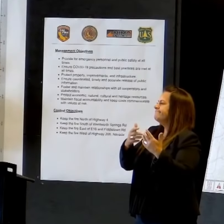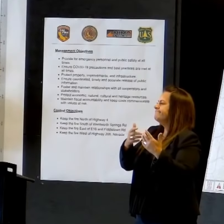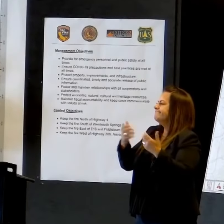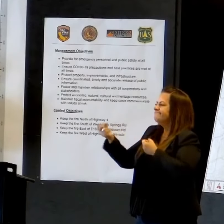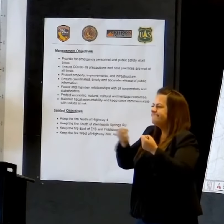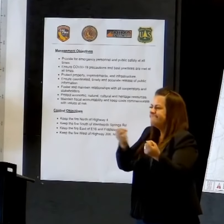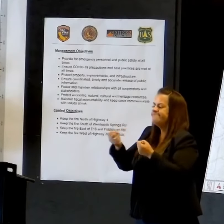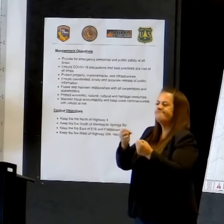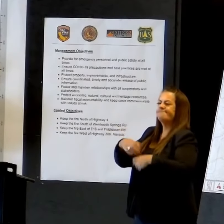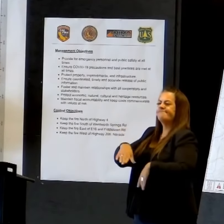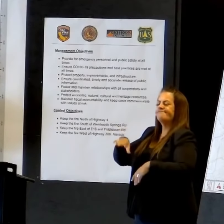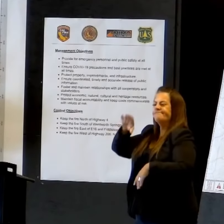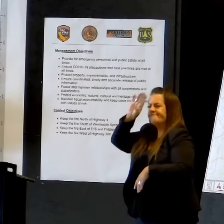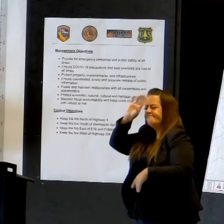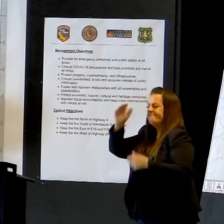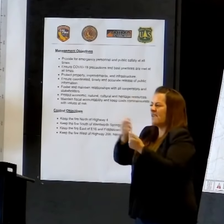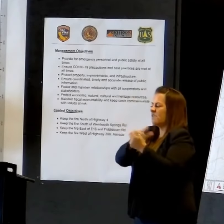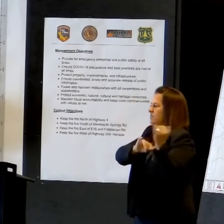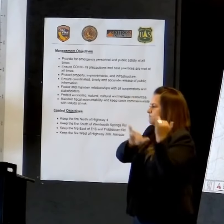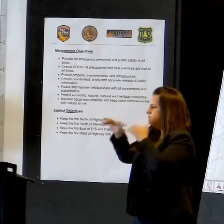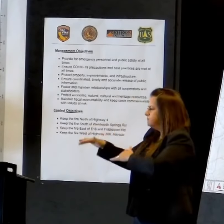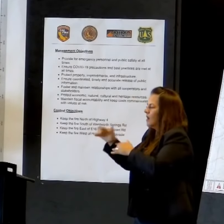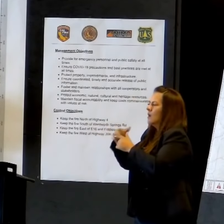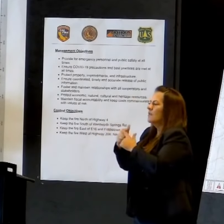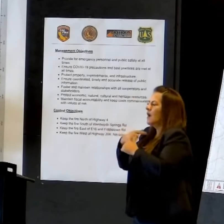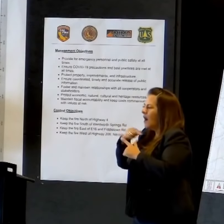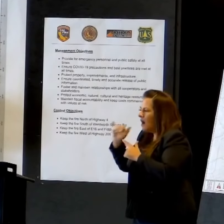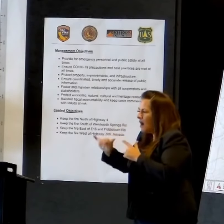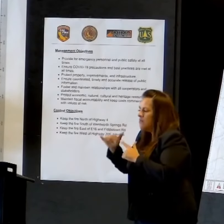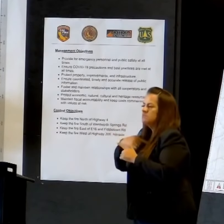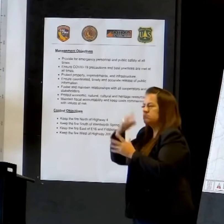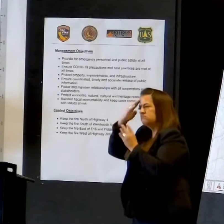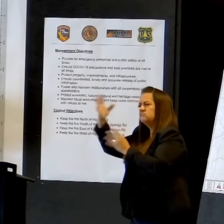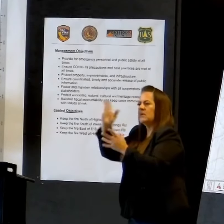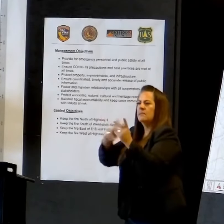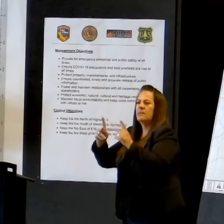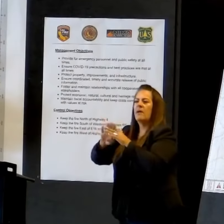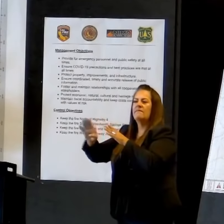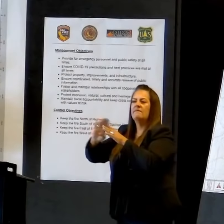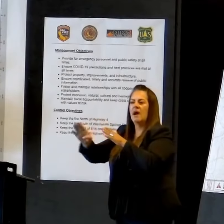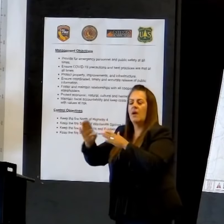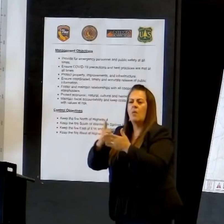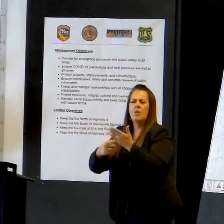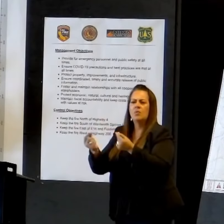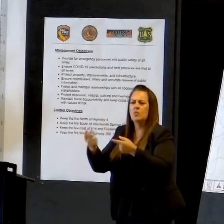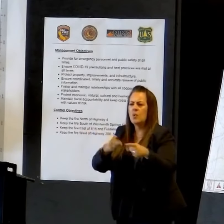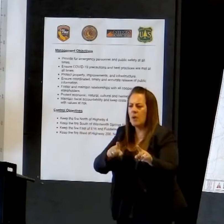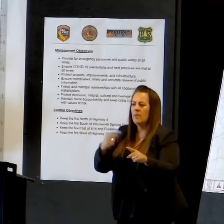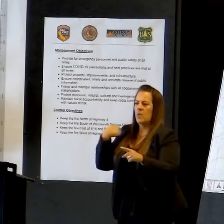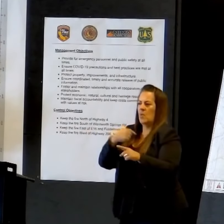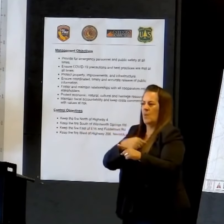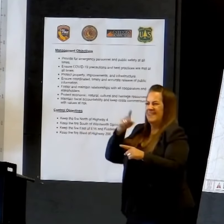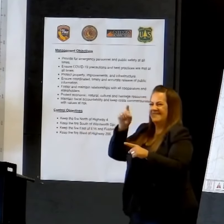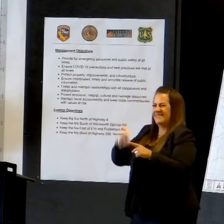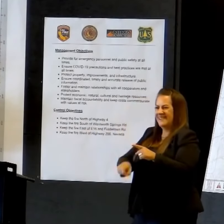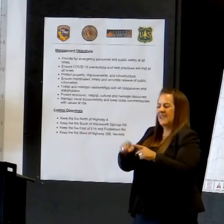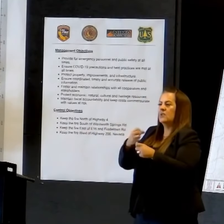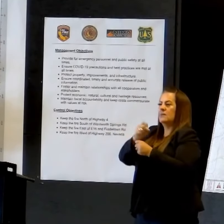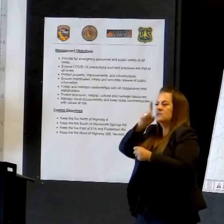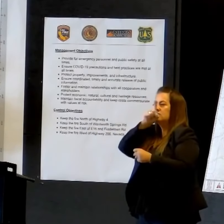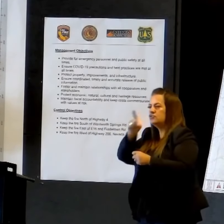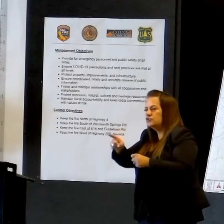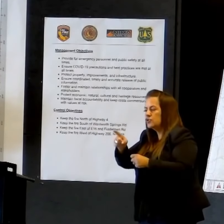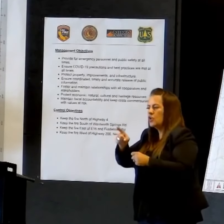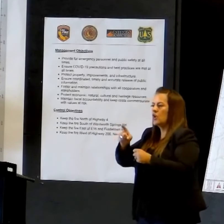lot of questions on the evacuation stuff. One of the things that we have to make sure we do before we do that is to get all of our equipment out of your driveways, out of